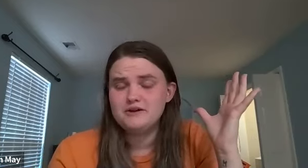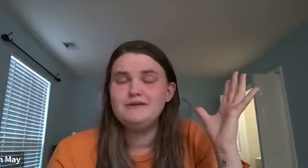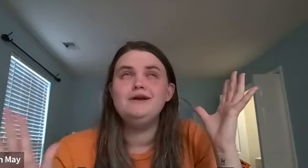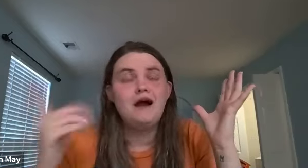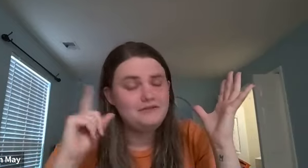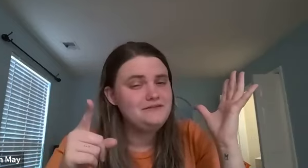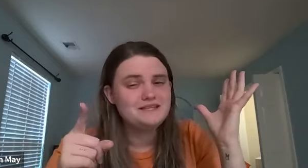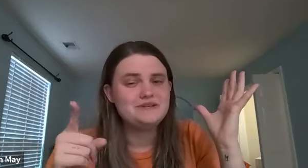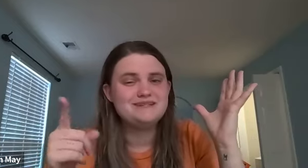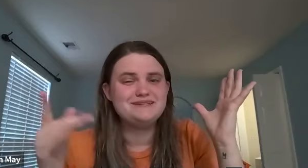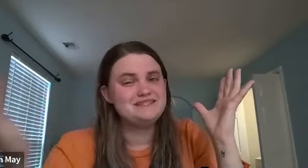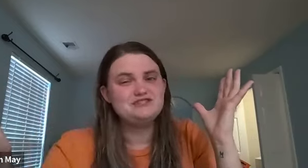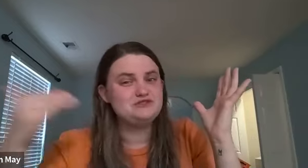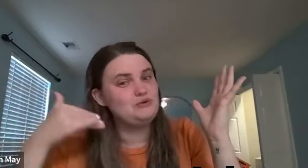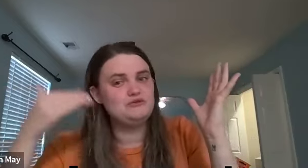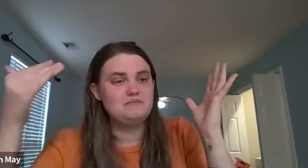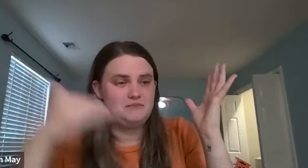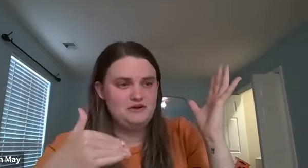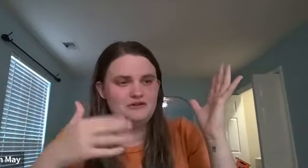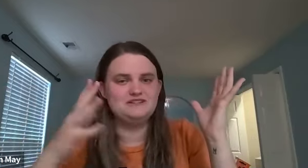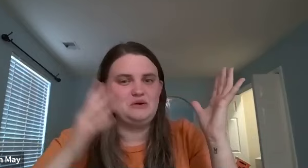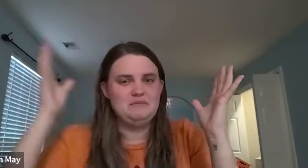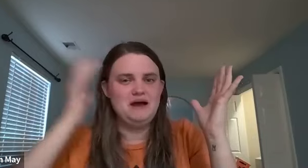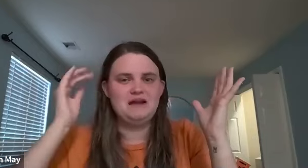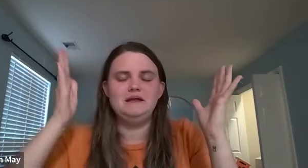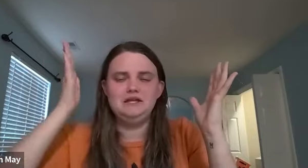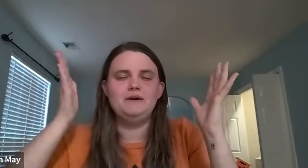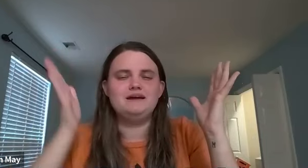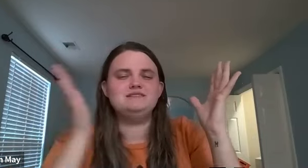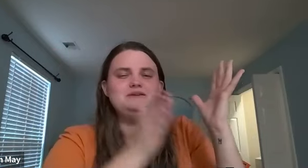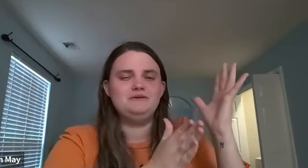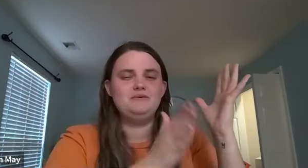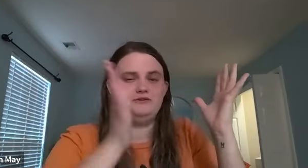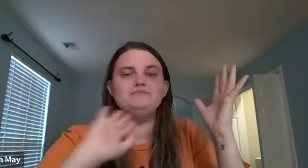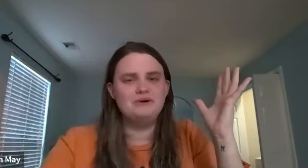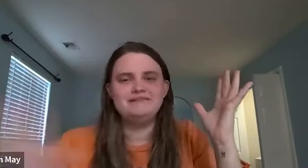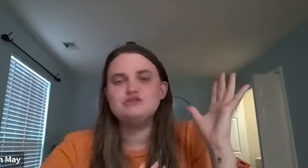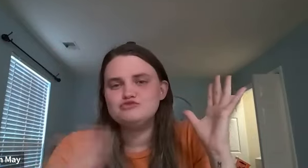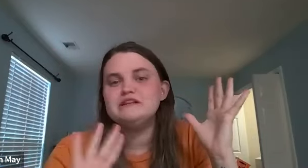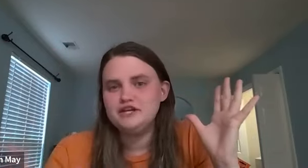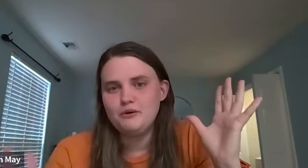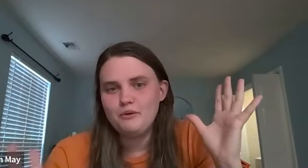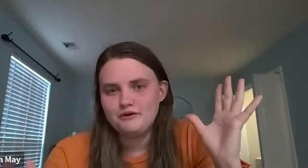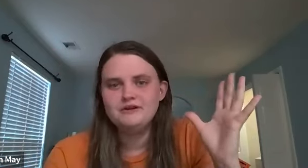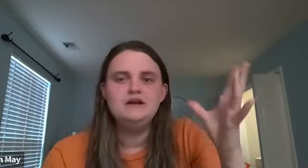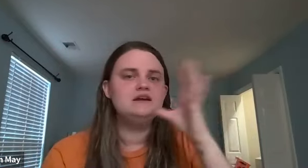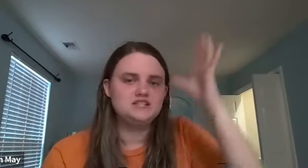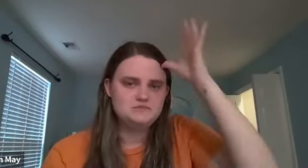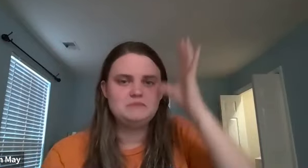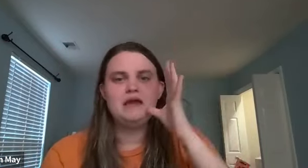brother. I think that's because my sister's older than my brother. And so in my mind, I'm like, no, it has to be in order. But there's really no order. It can just be